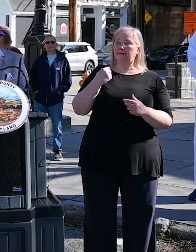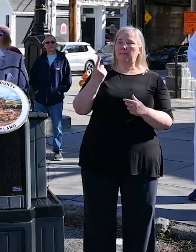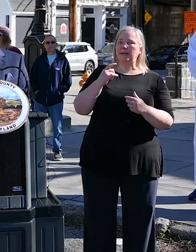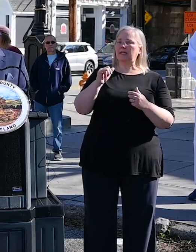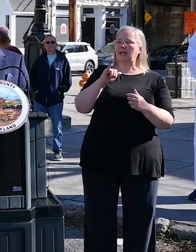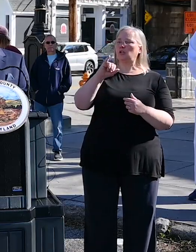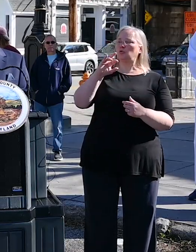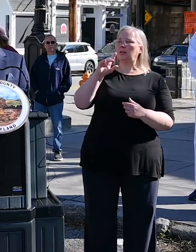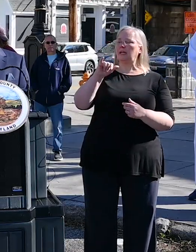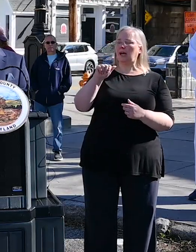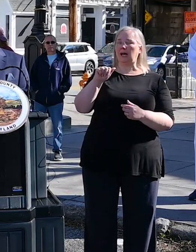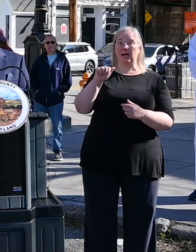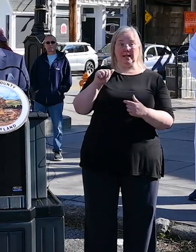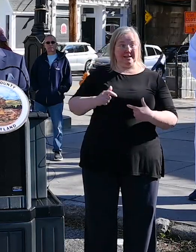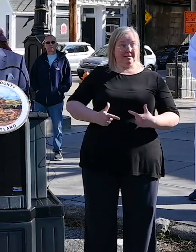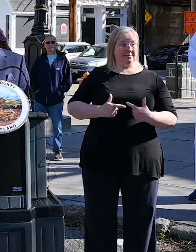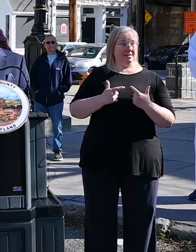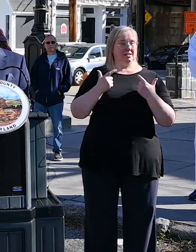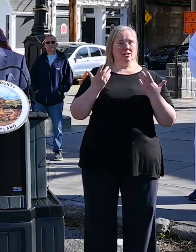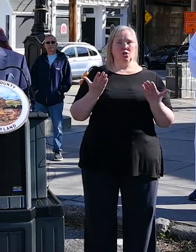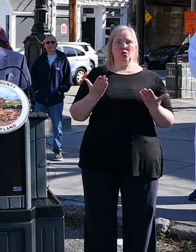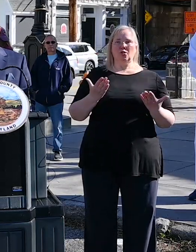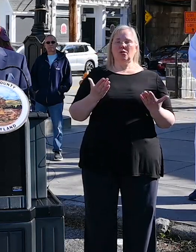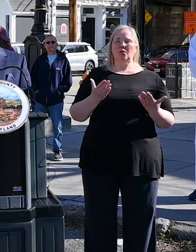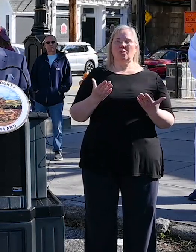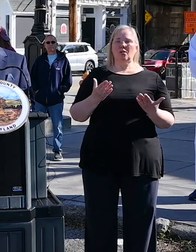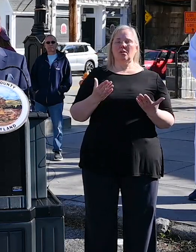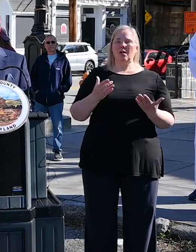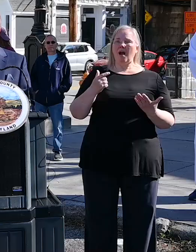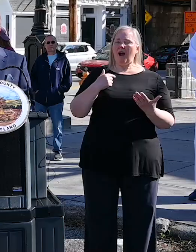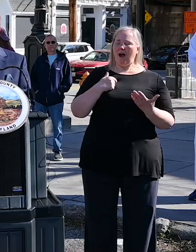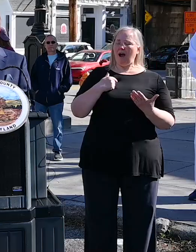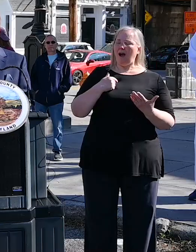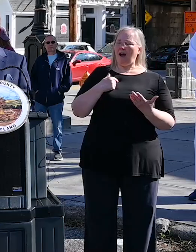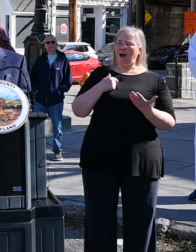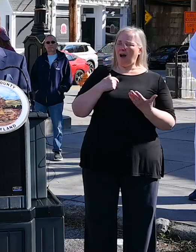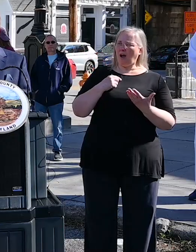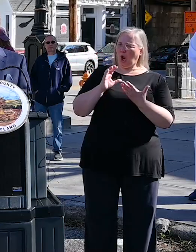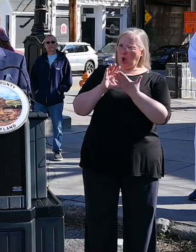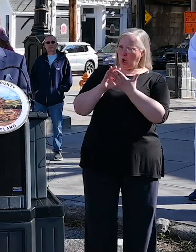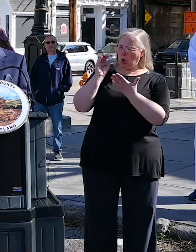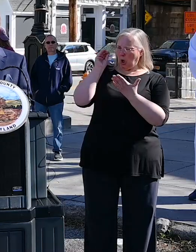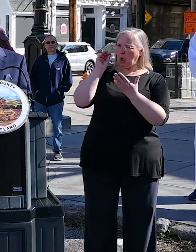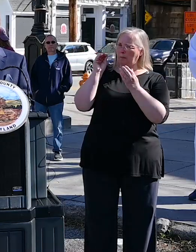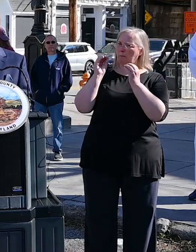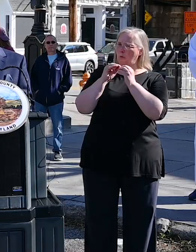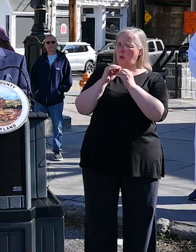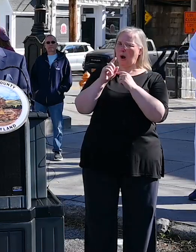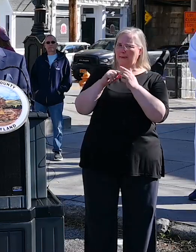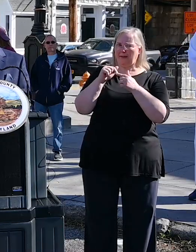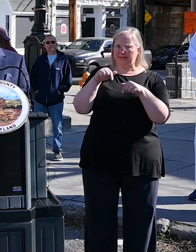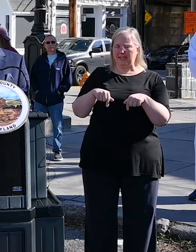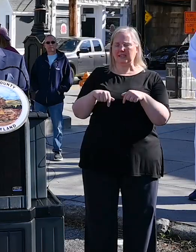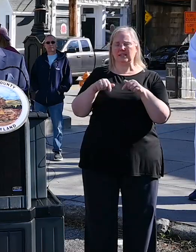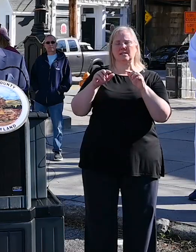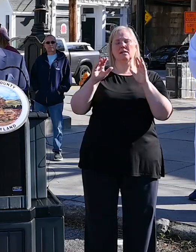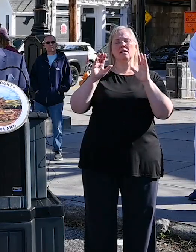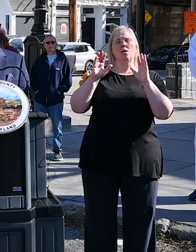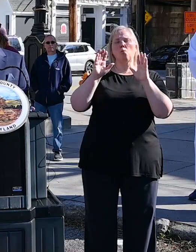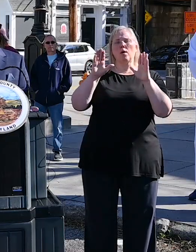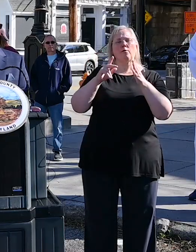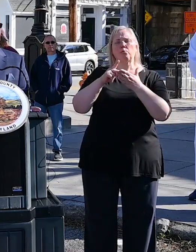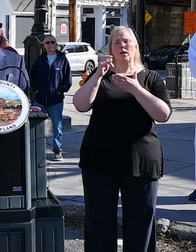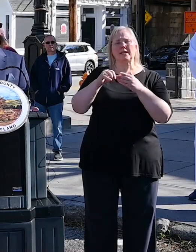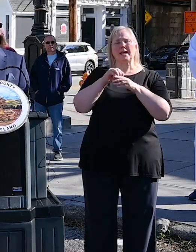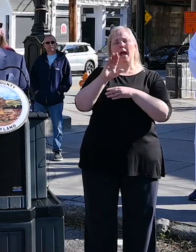like Julia living here, I came to find out more about this wonderful project in a banner article,